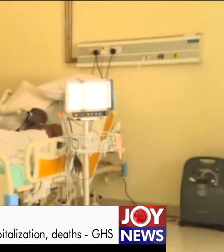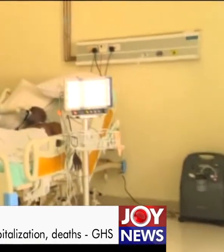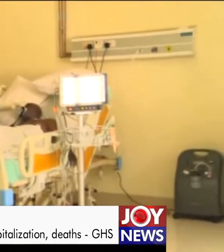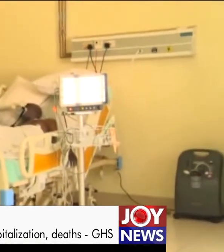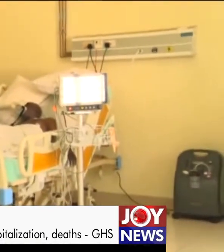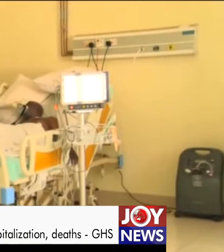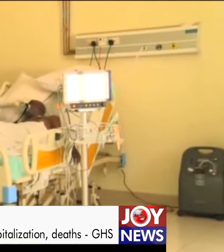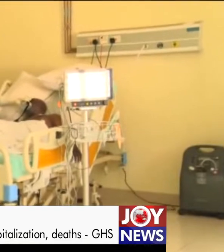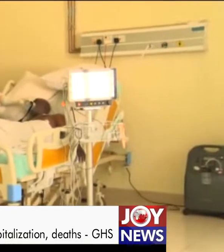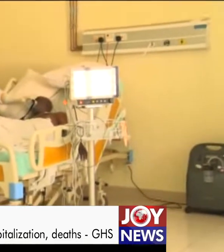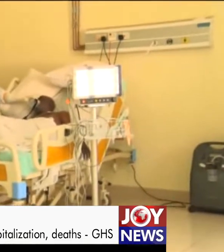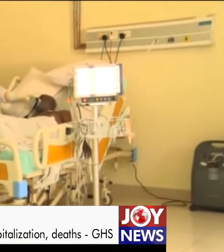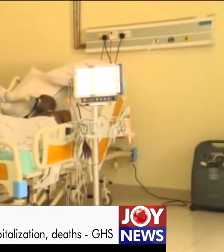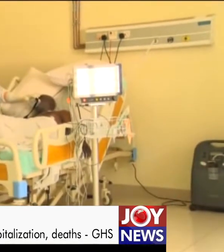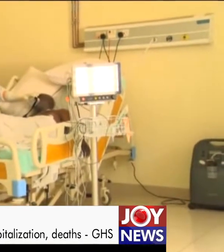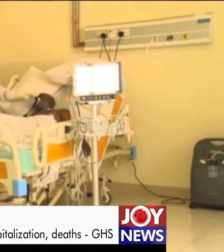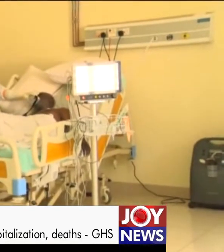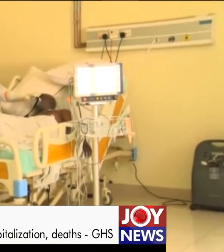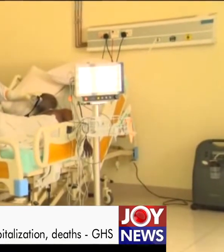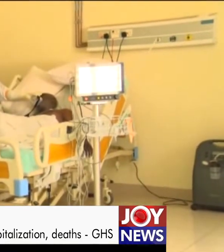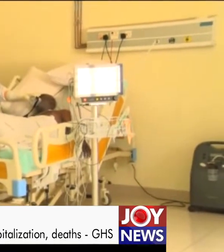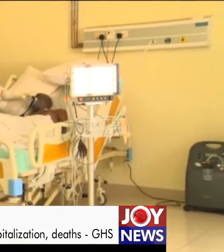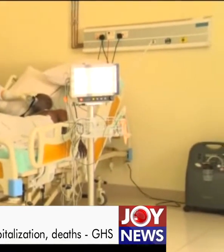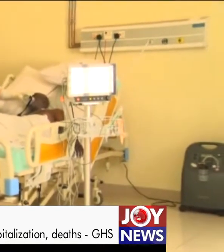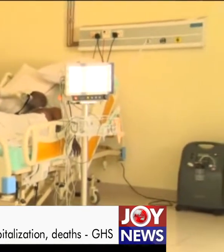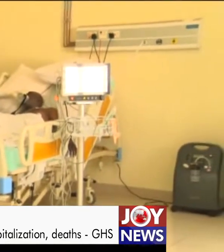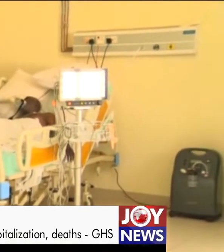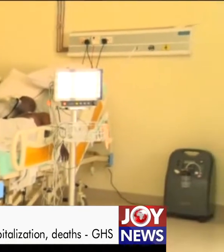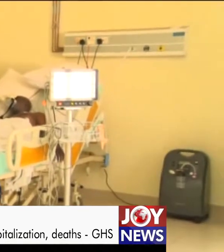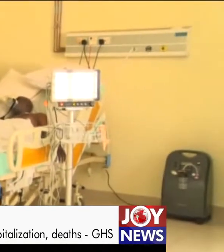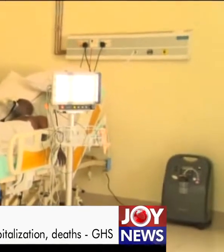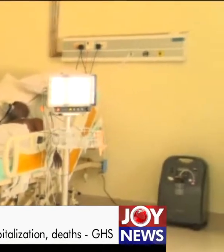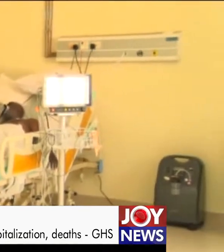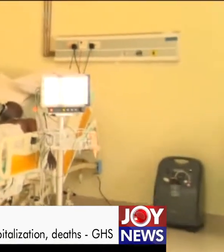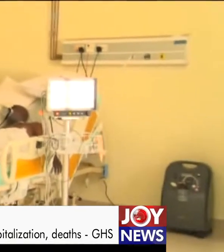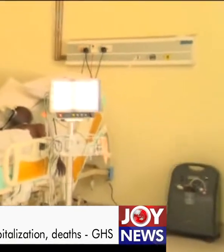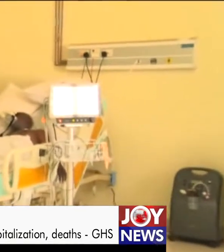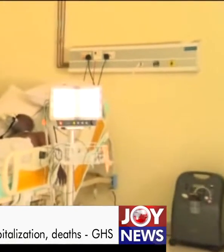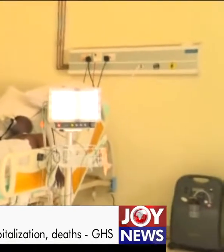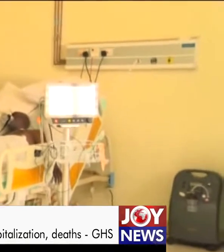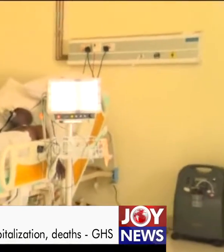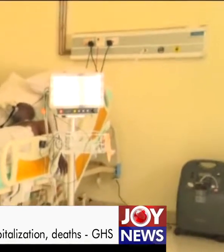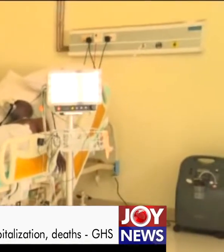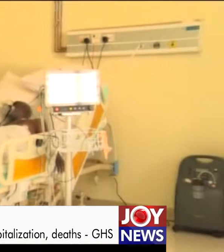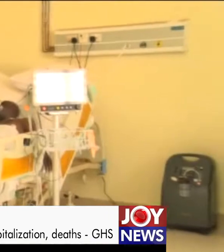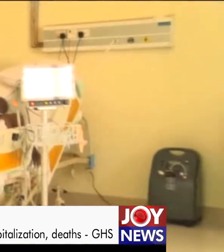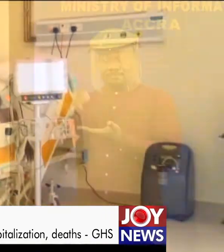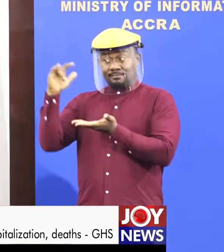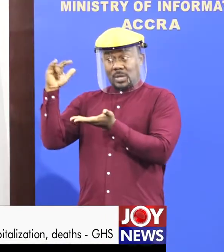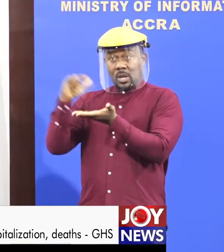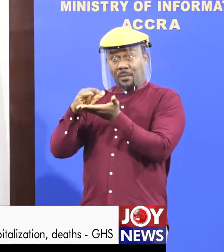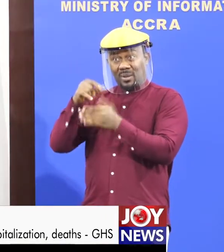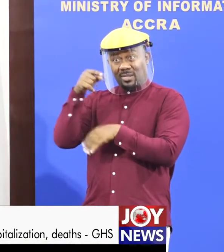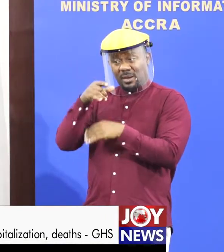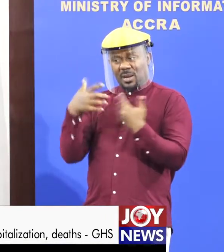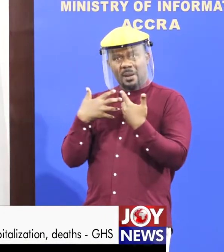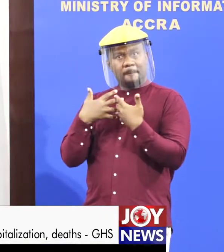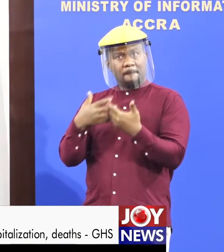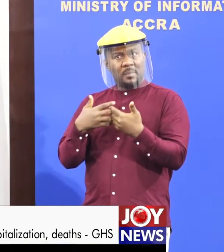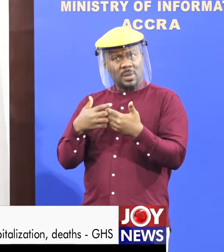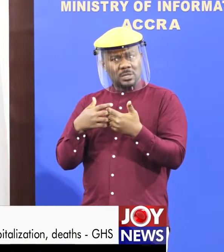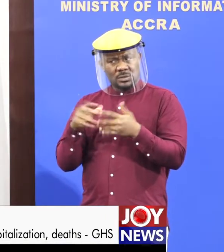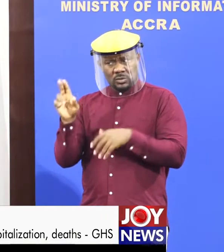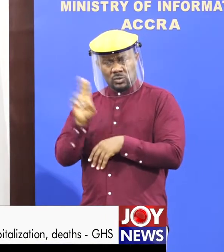antigen diagnostic system that is being used at the Kotoka International Airport for COVID-19 tests. It is an